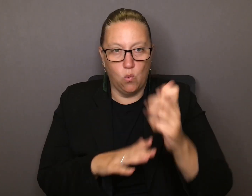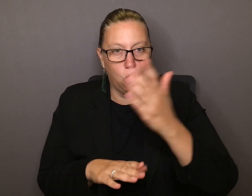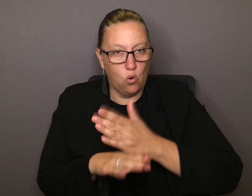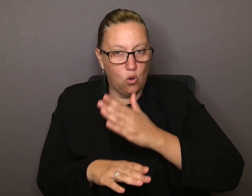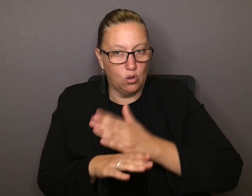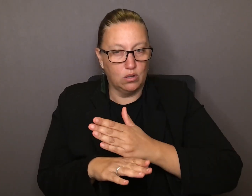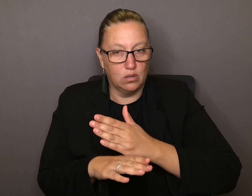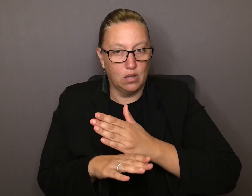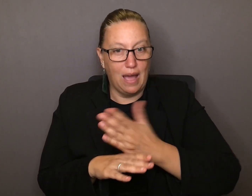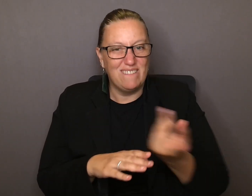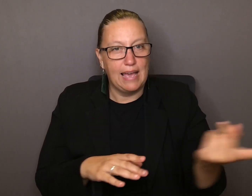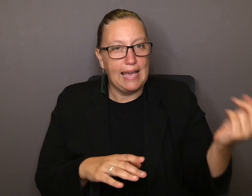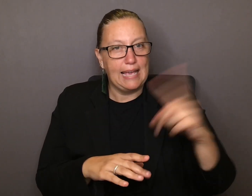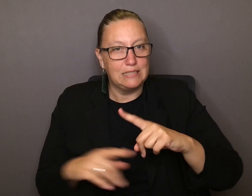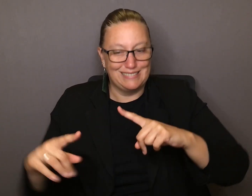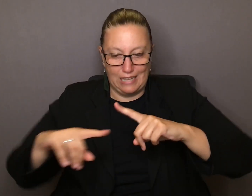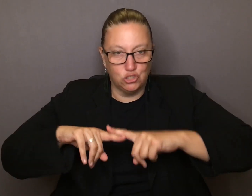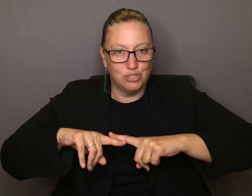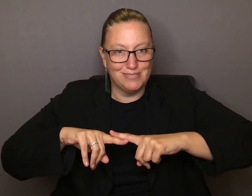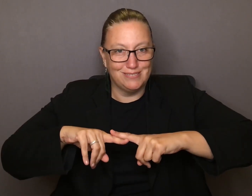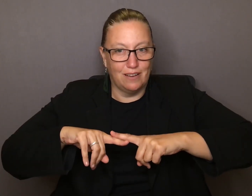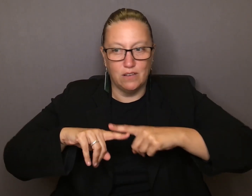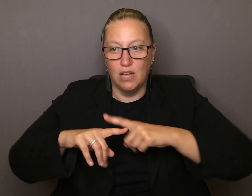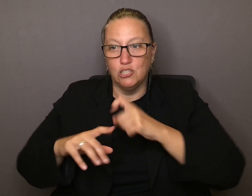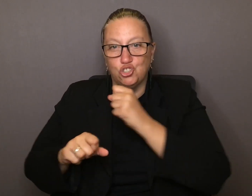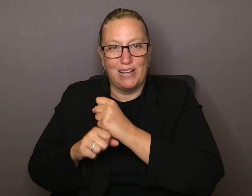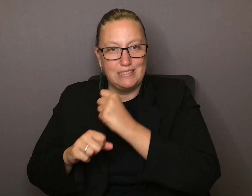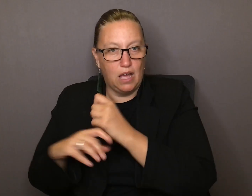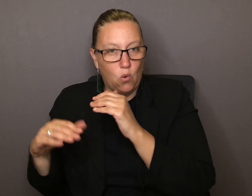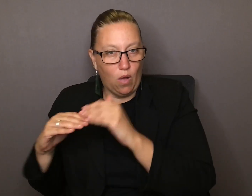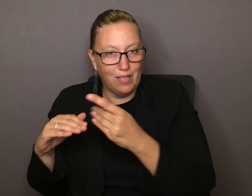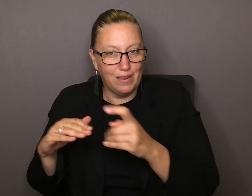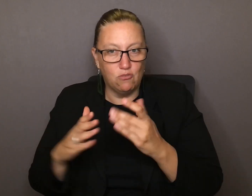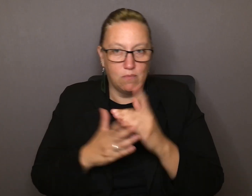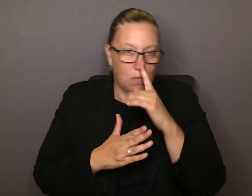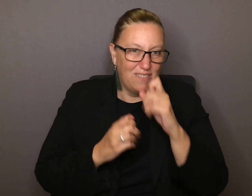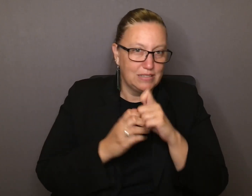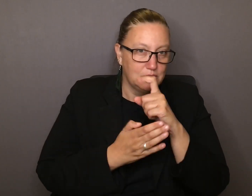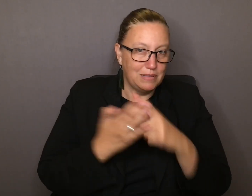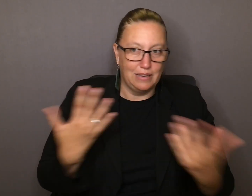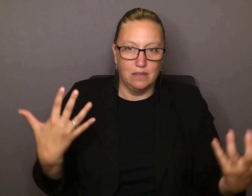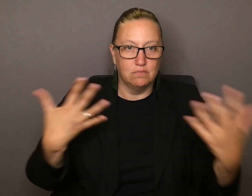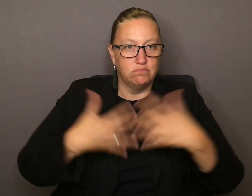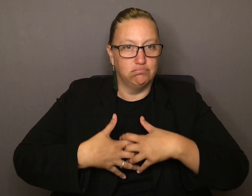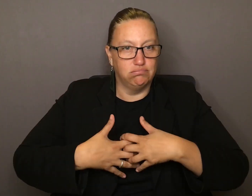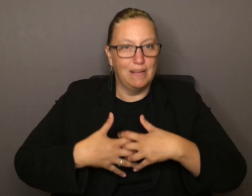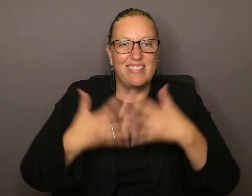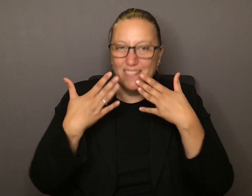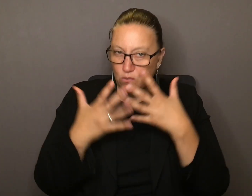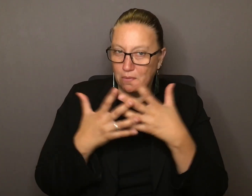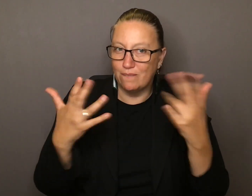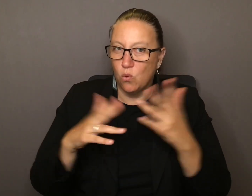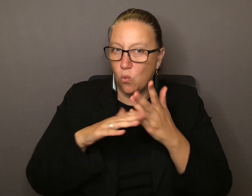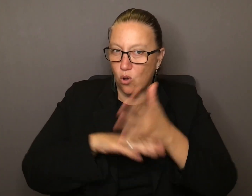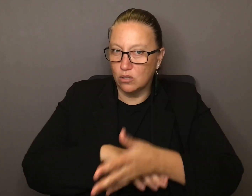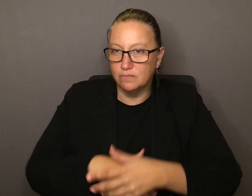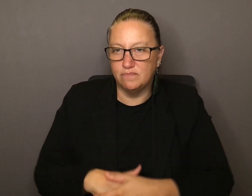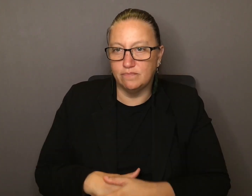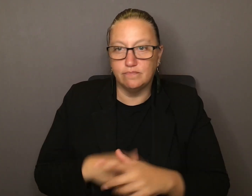gender equality and the rights of people with disability. Thank you very much. Next, we'll have the